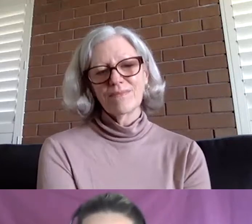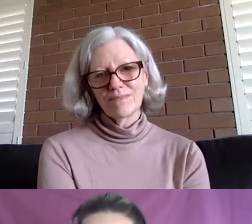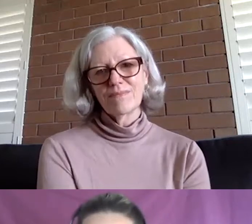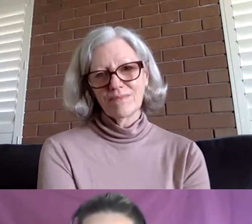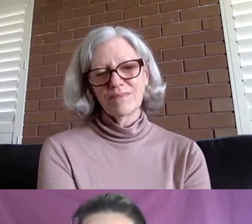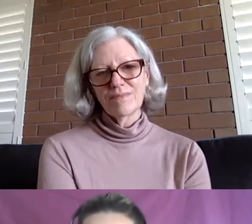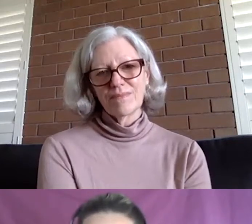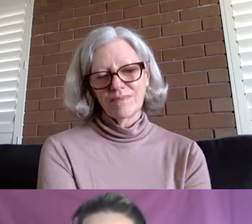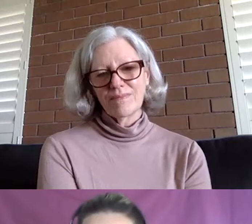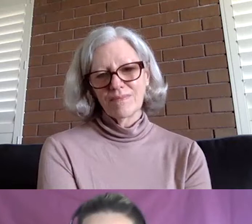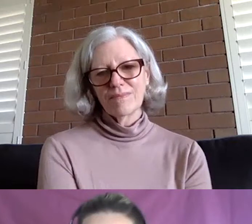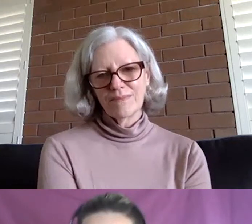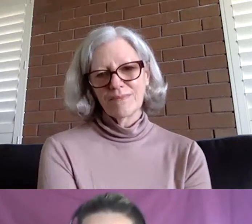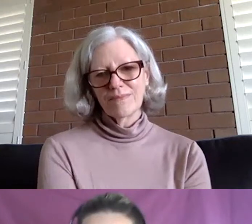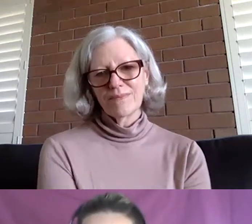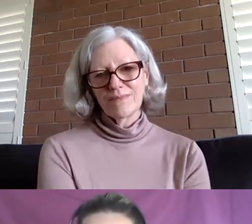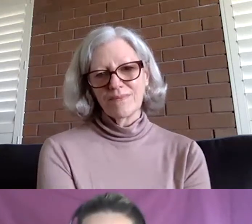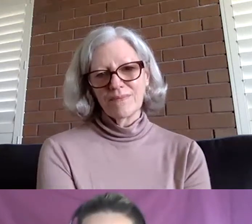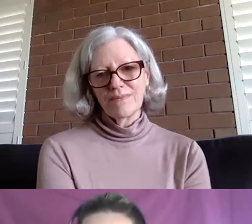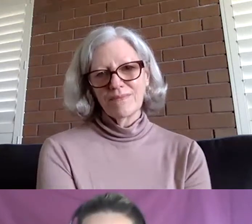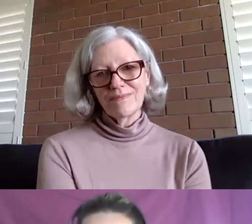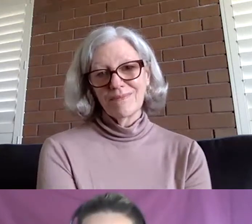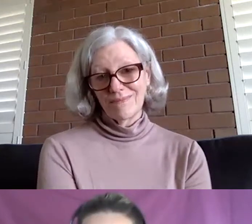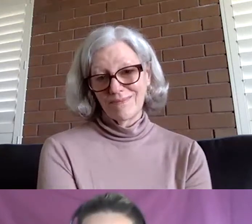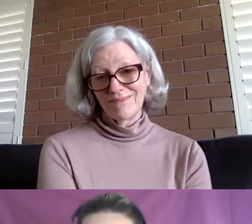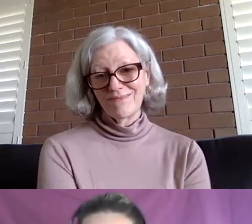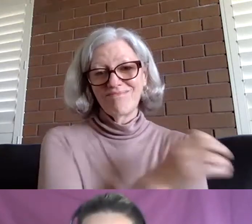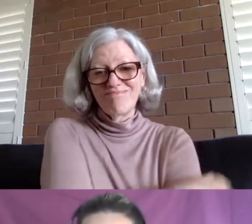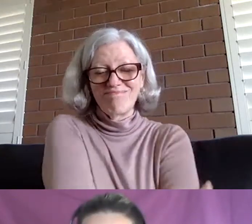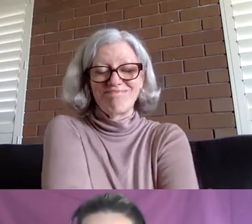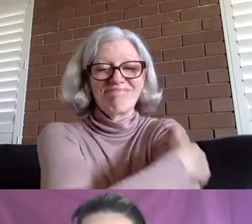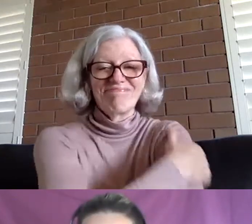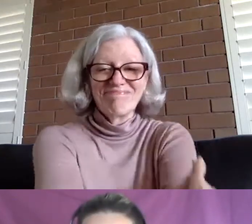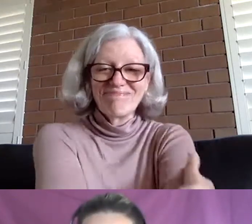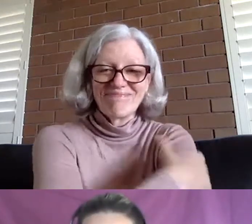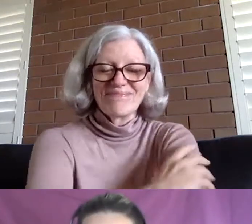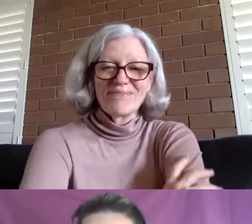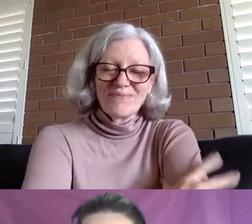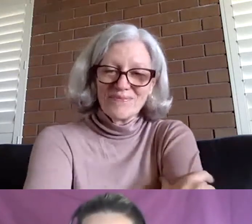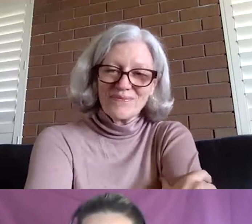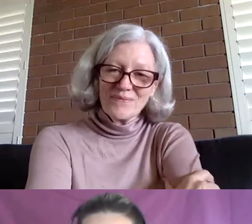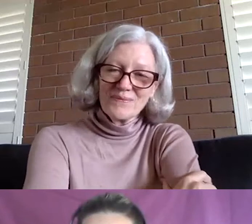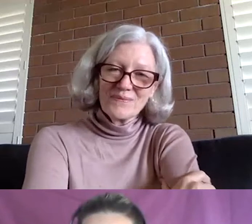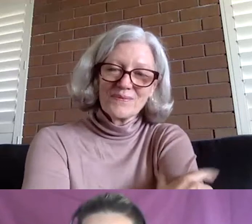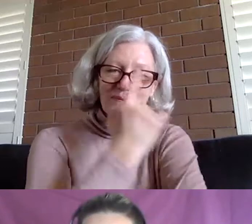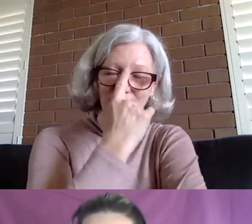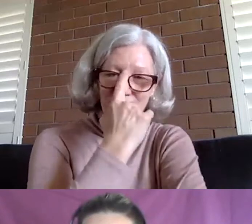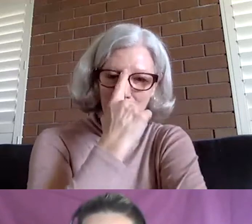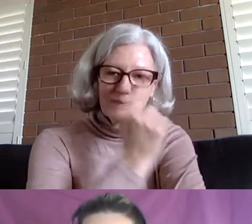that change. But I was surprised that we were still learning signed English that late. And I know that pretty soon after that, I'm pretty sure they